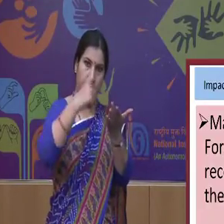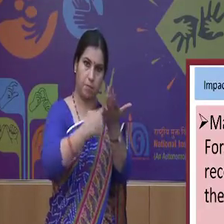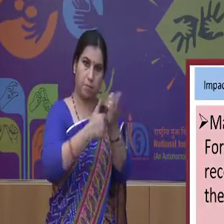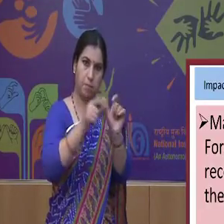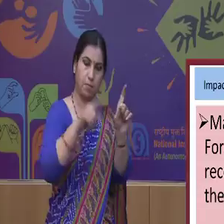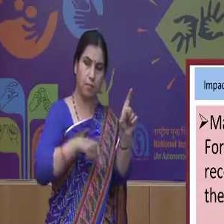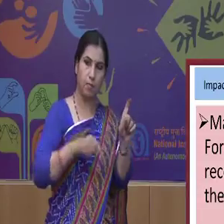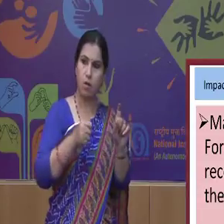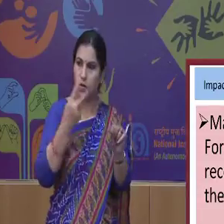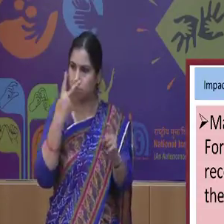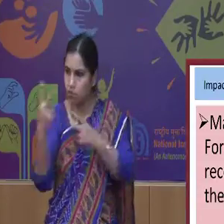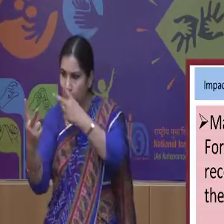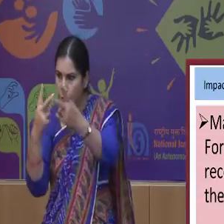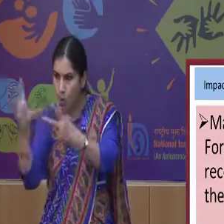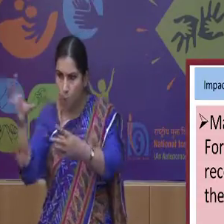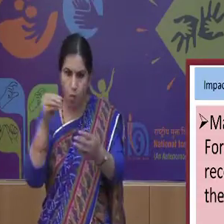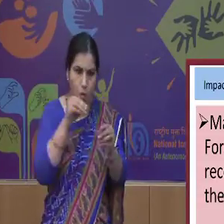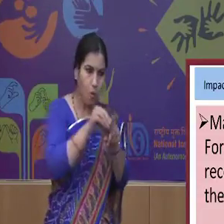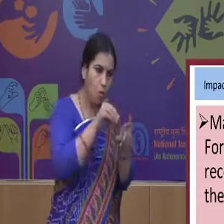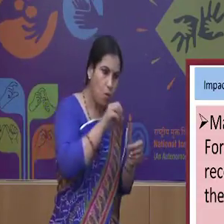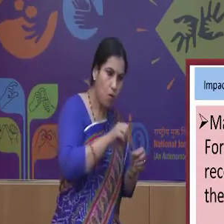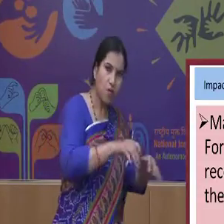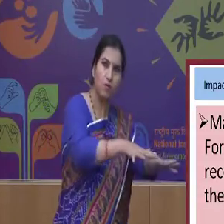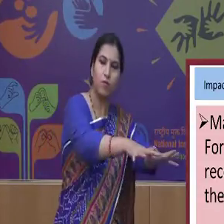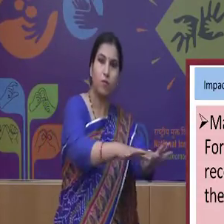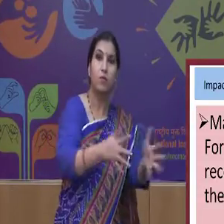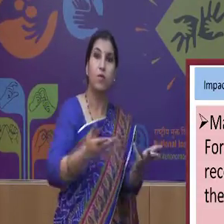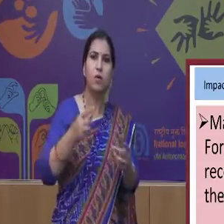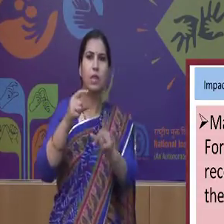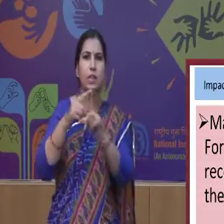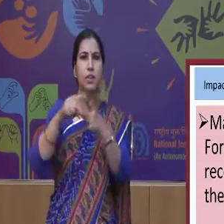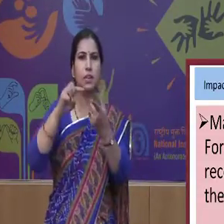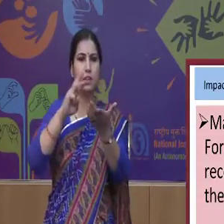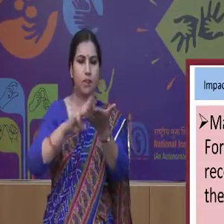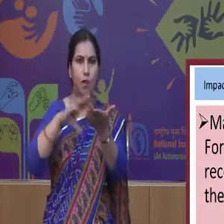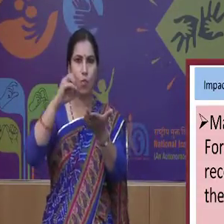and democracy is a form of government in which the people choose their rulers by voting.